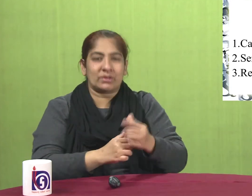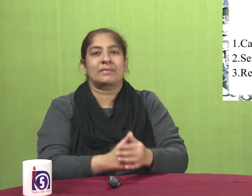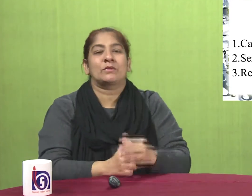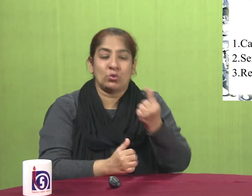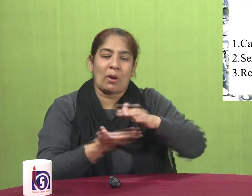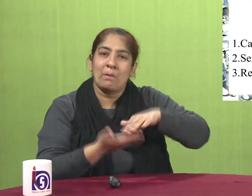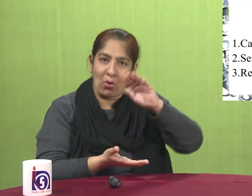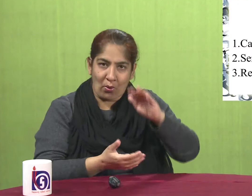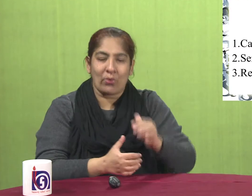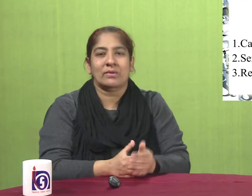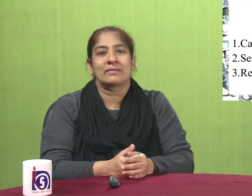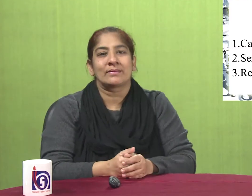and internet banking.